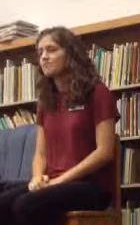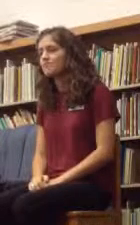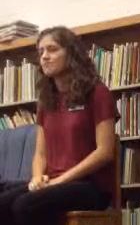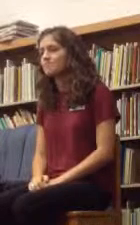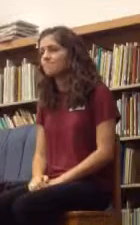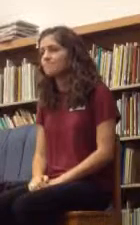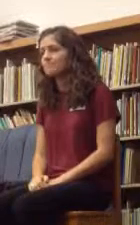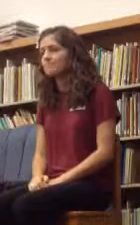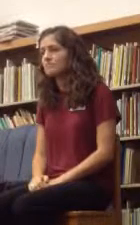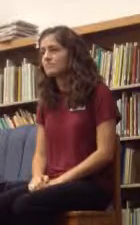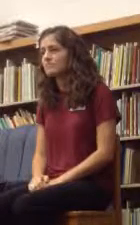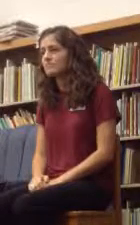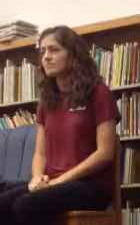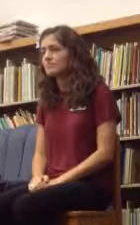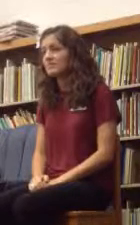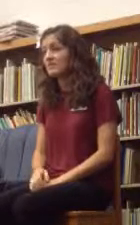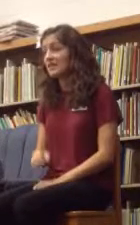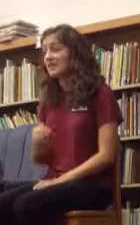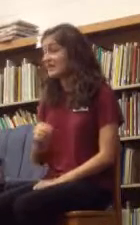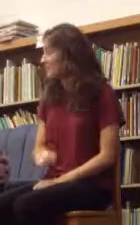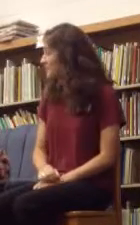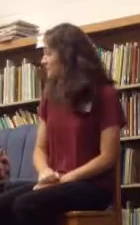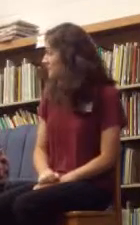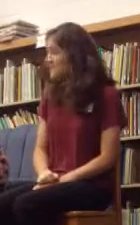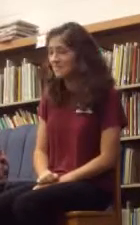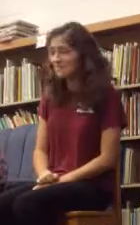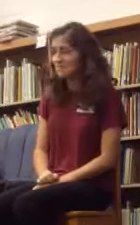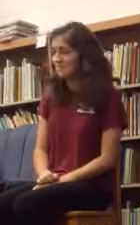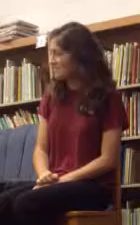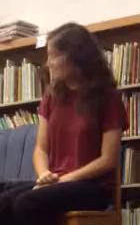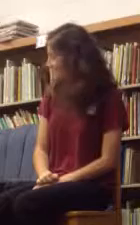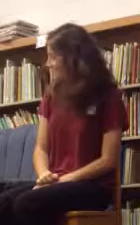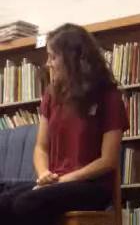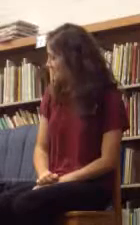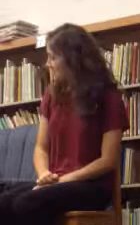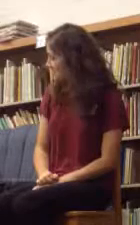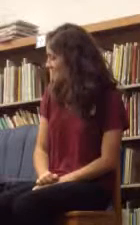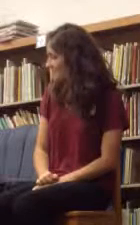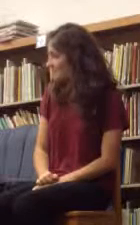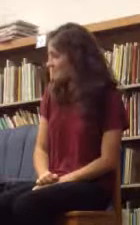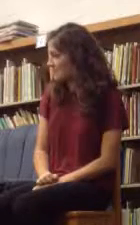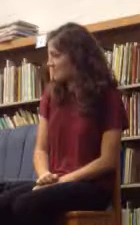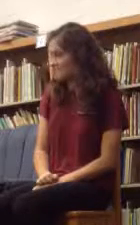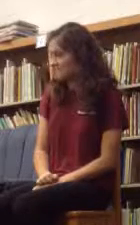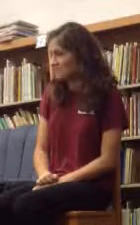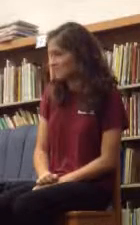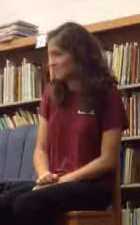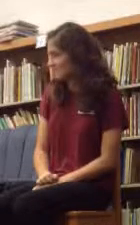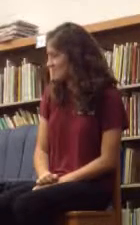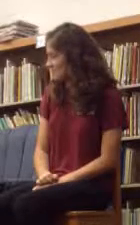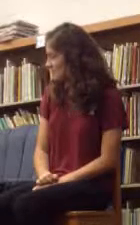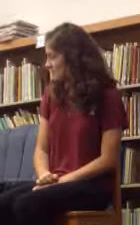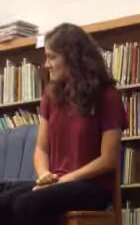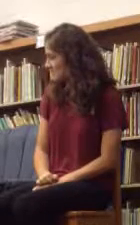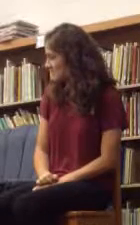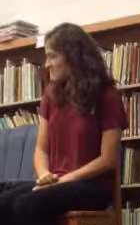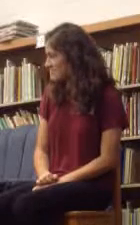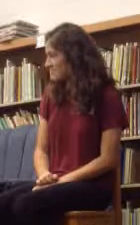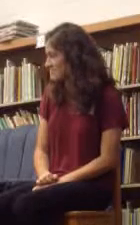They're being paraded. Yes. No, what? Their pants and shirts. Okay.